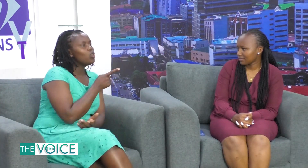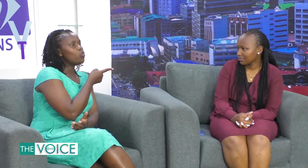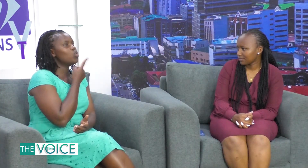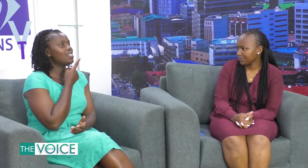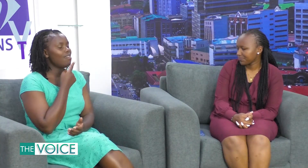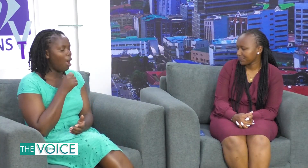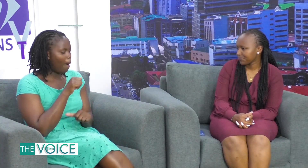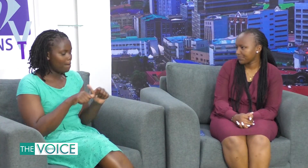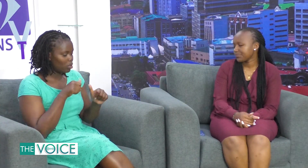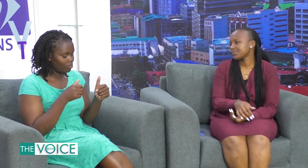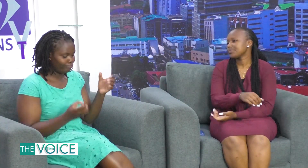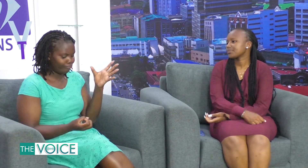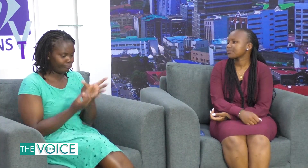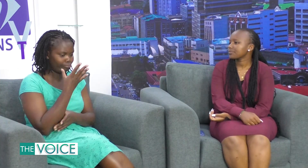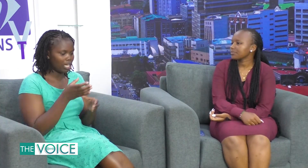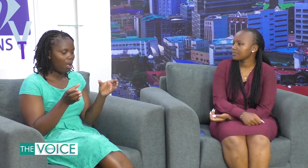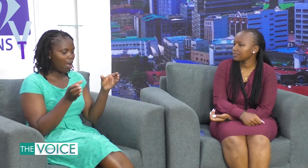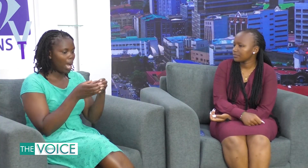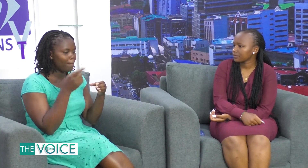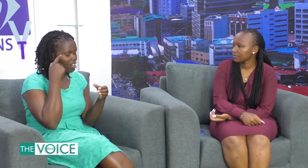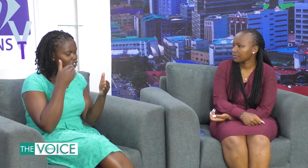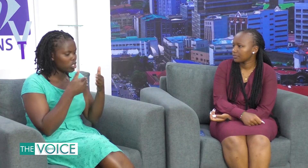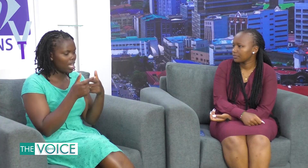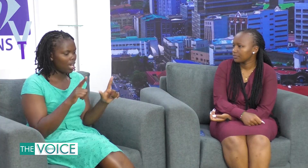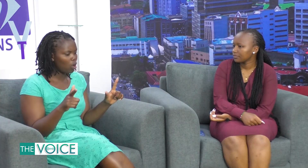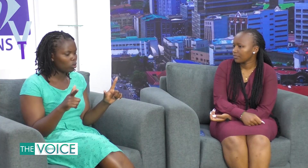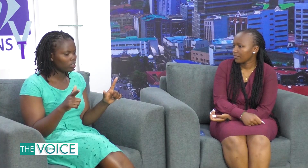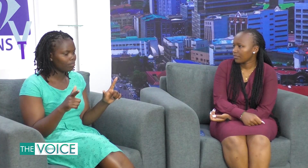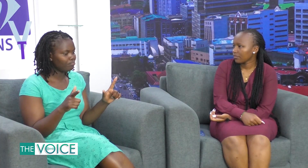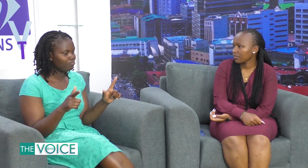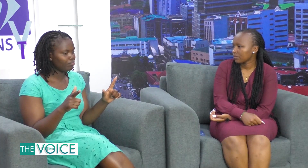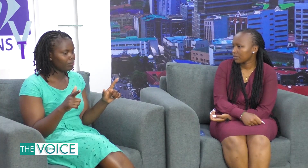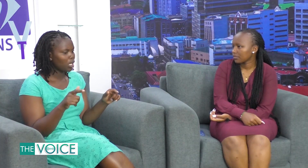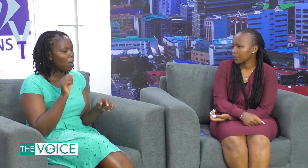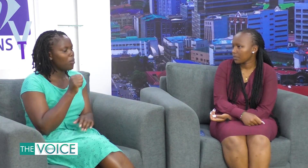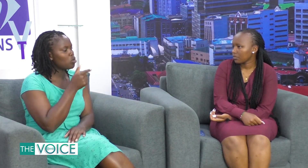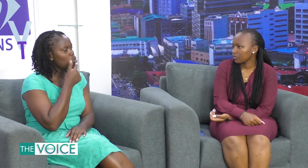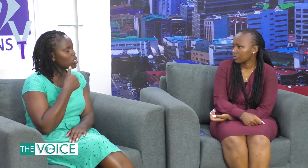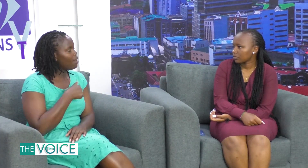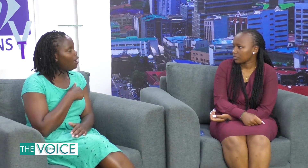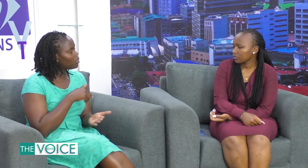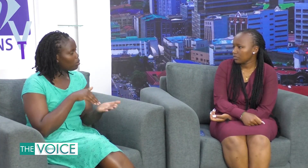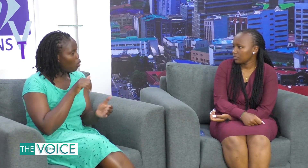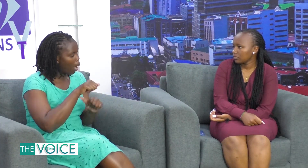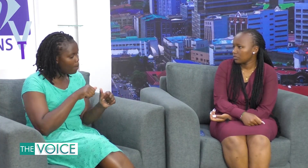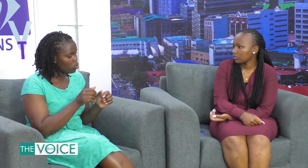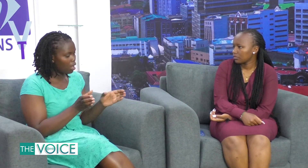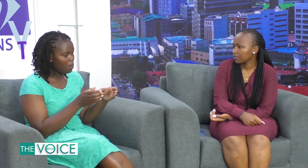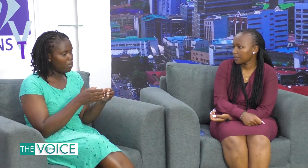technology and digitalism. So now you've talked about you have a company for sign language. Will you tell